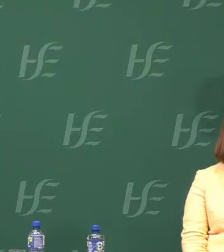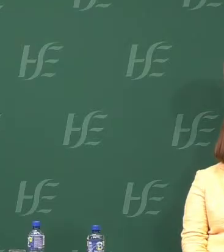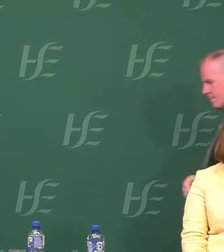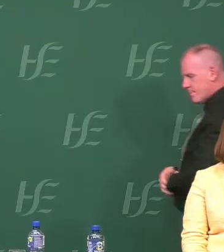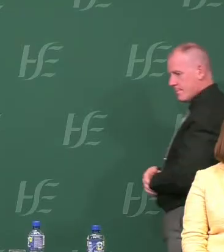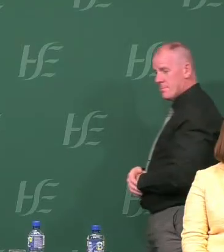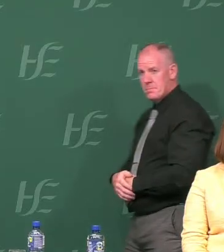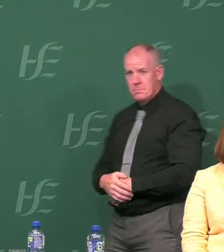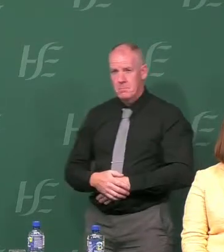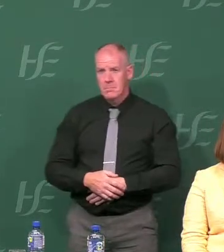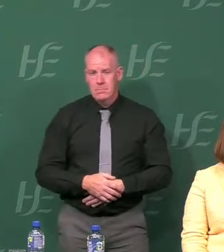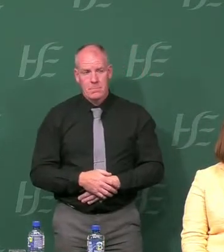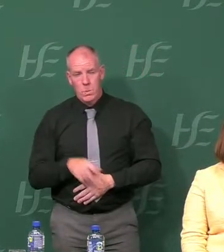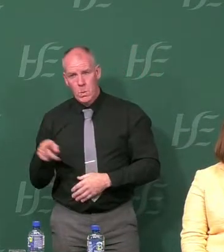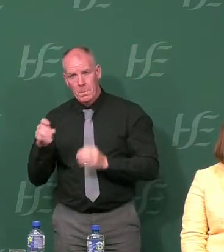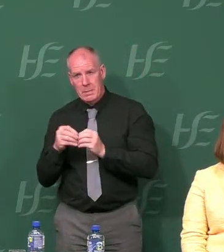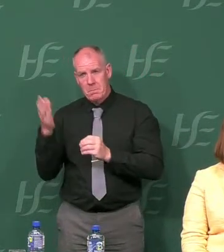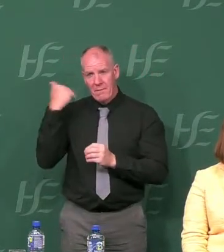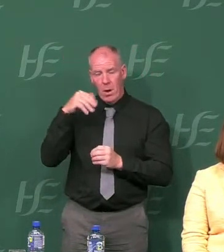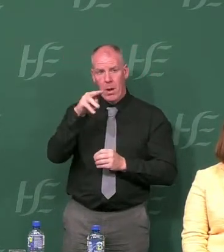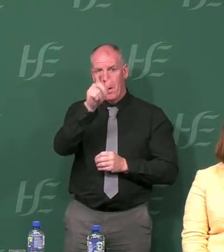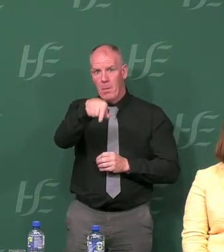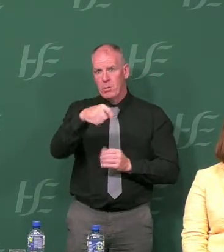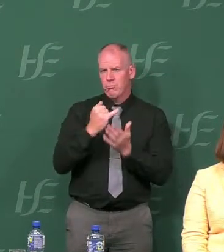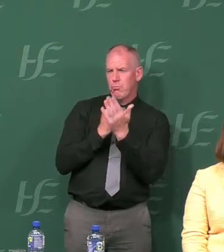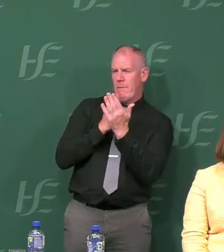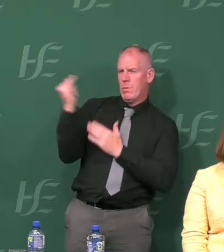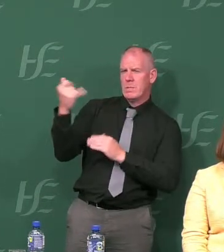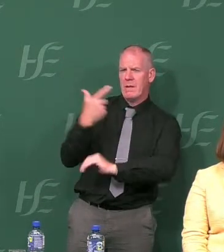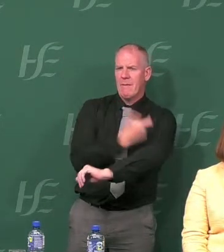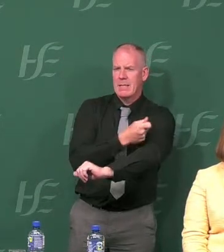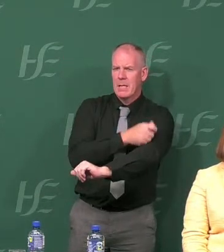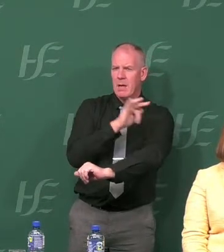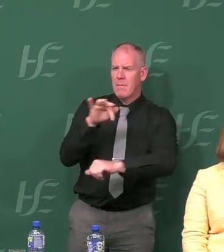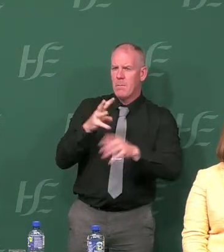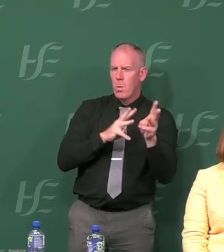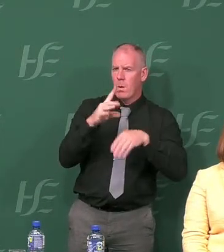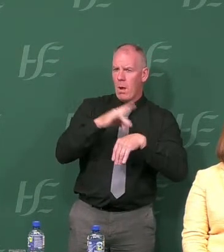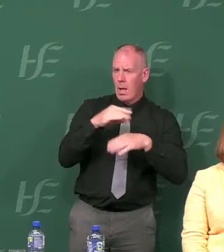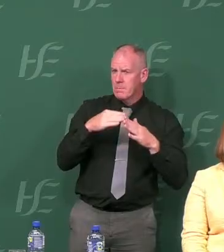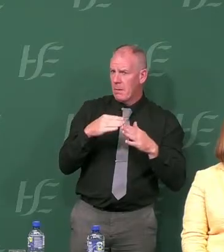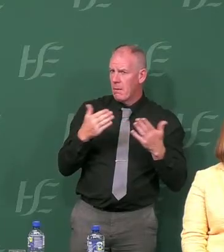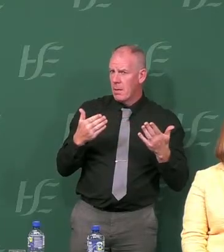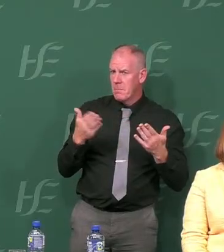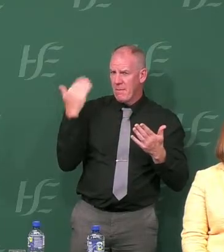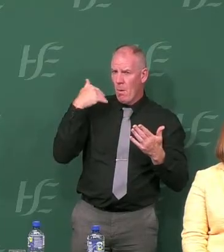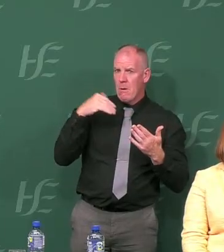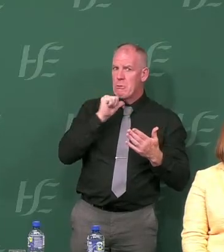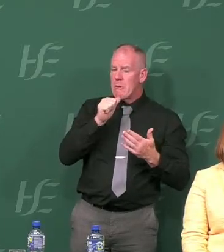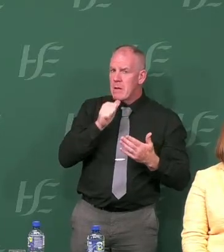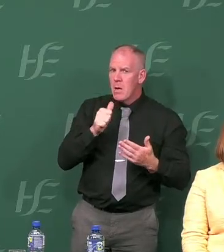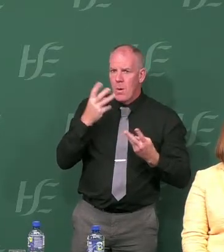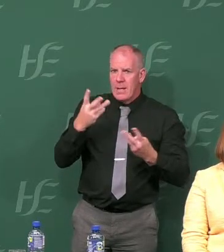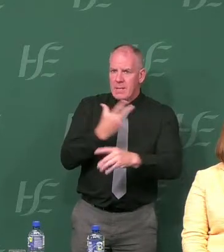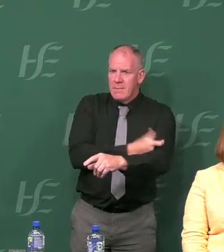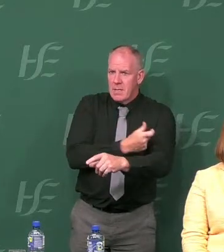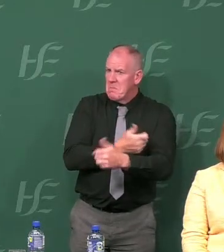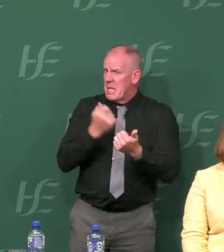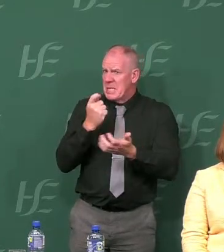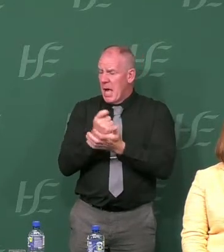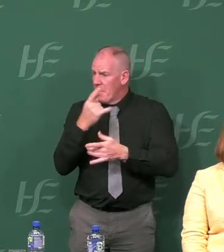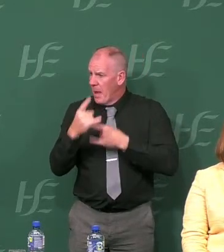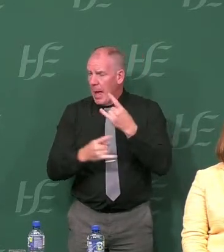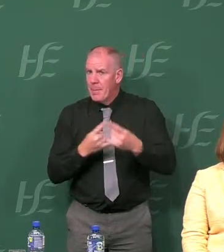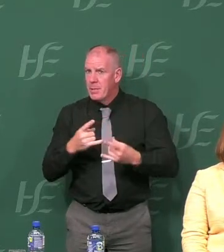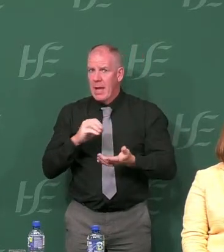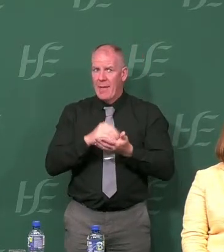they had refused vaccination, to people in hospitals and things like that. Has there been any instances where someone in the HSE has had to be removed or moved